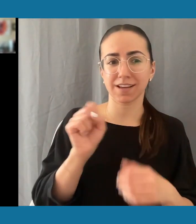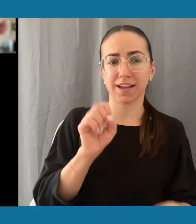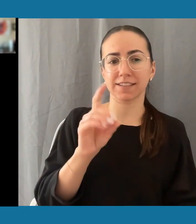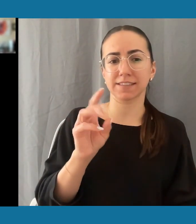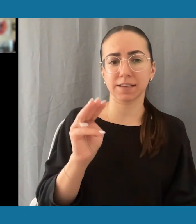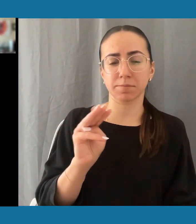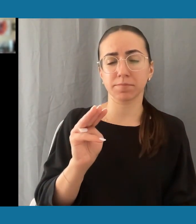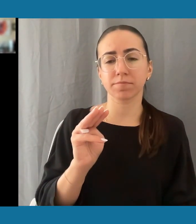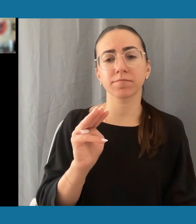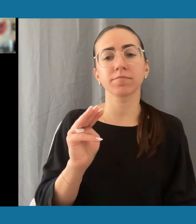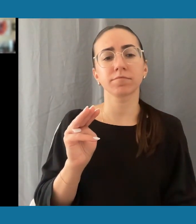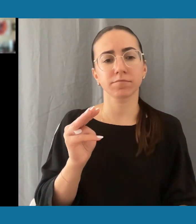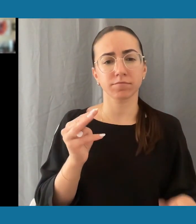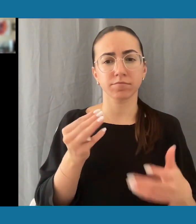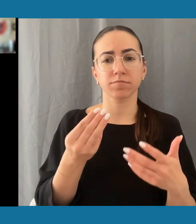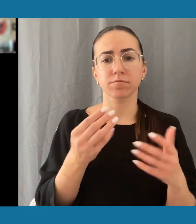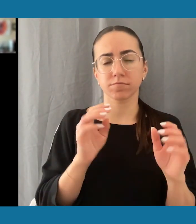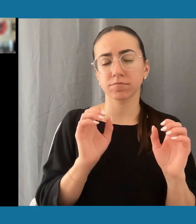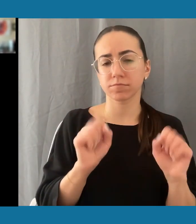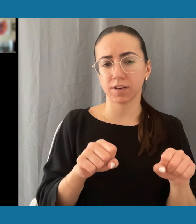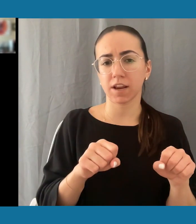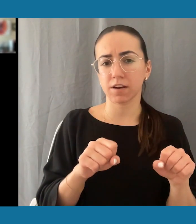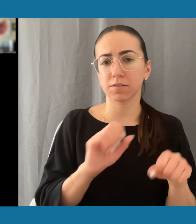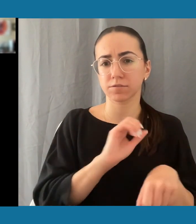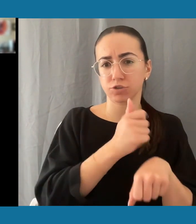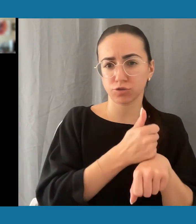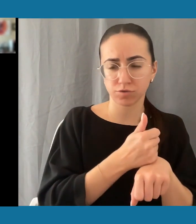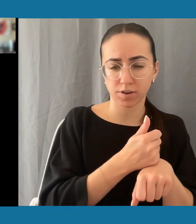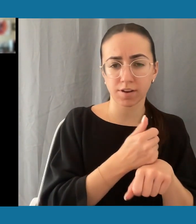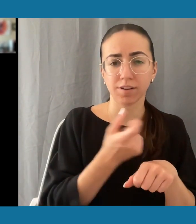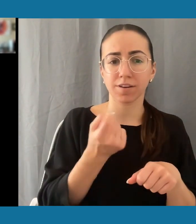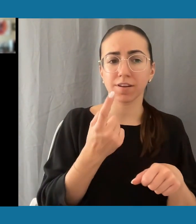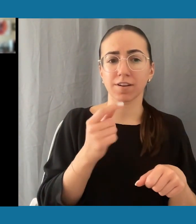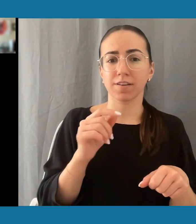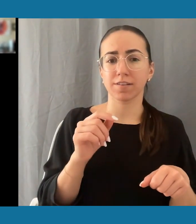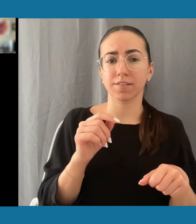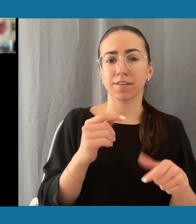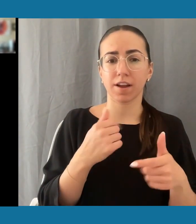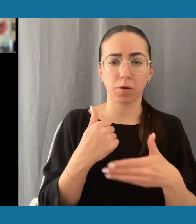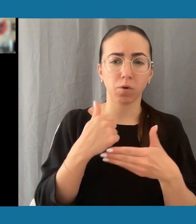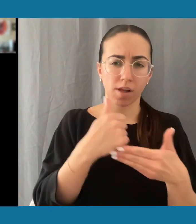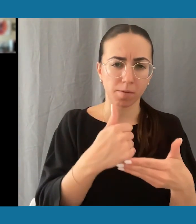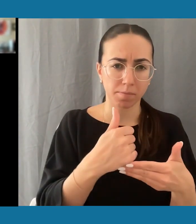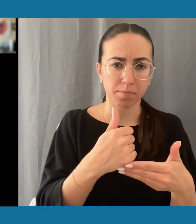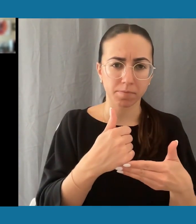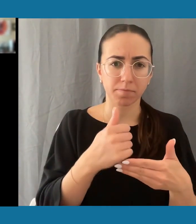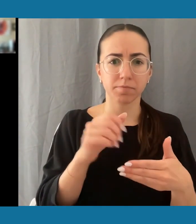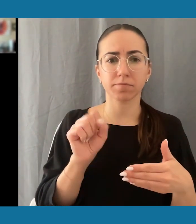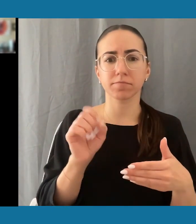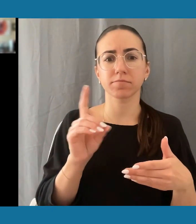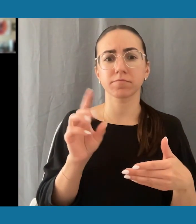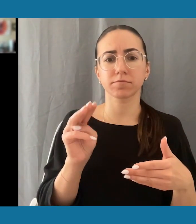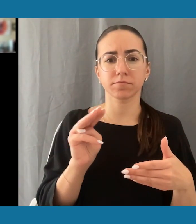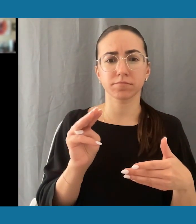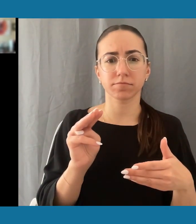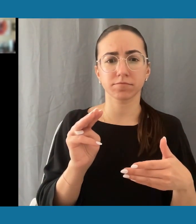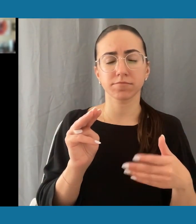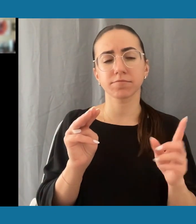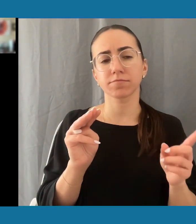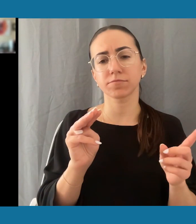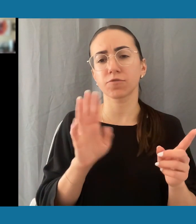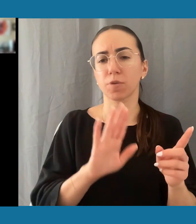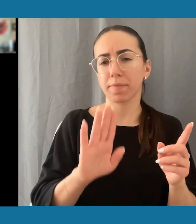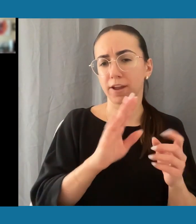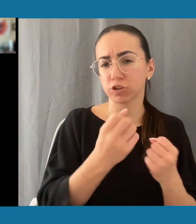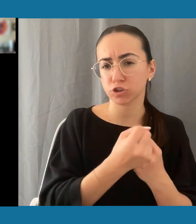by the decision maker themselves or with assistance from their intended supporters. And it doesn't have to go through the